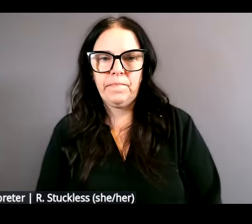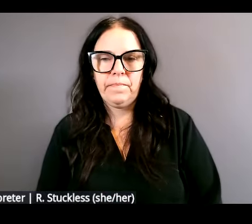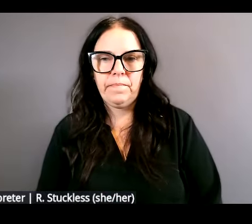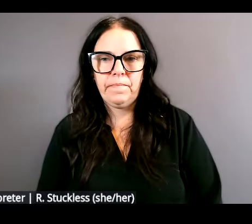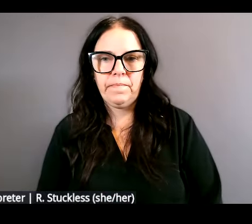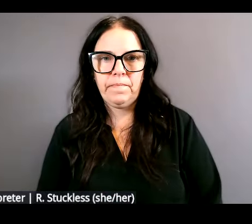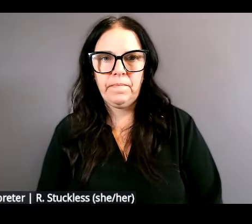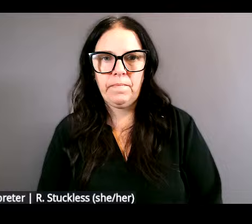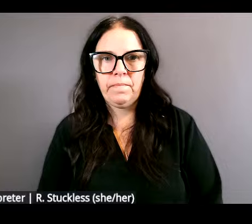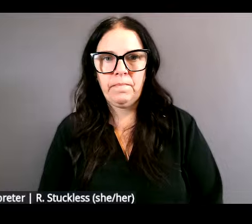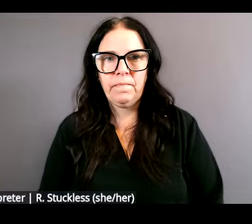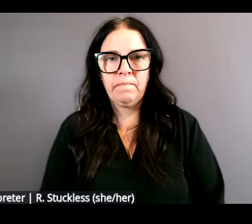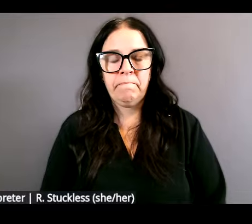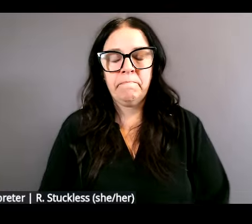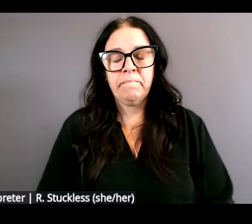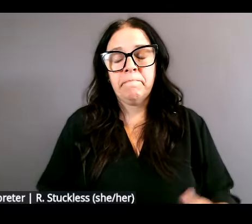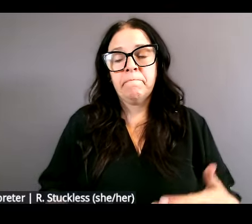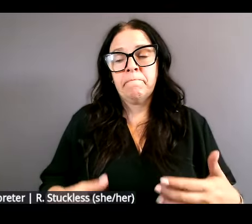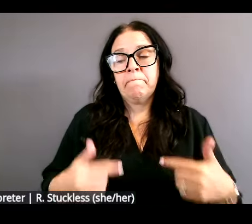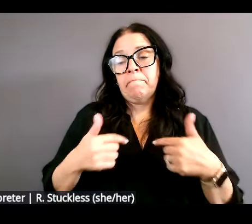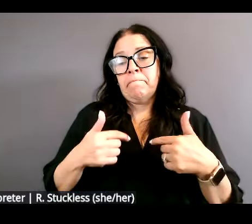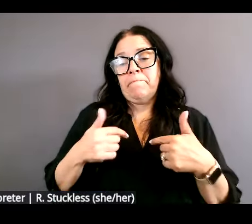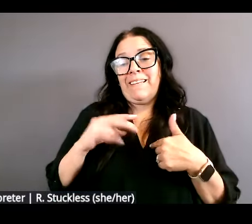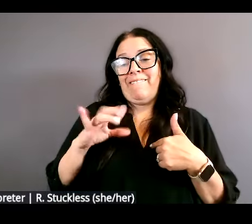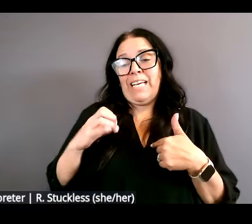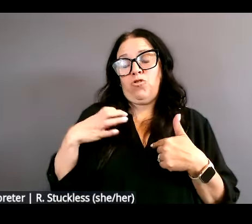I agree with Mr. Brewer that this is a huge issue.